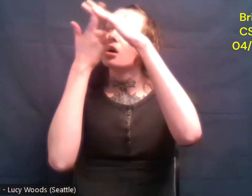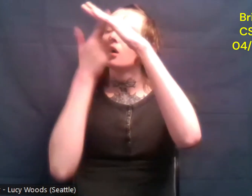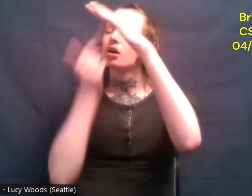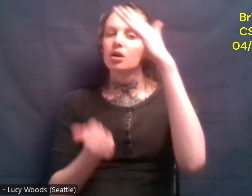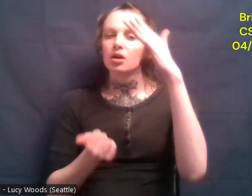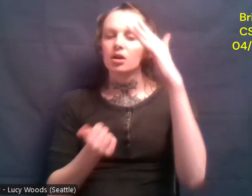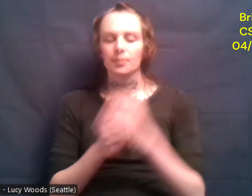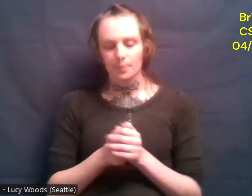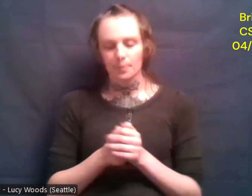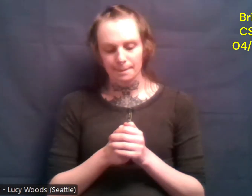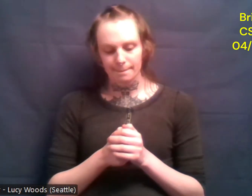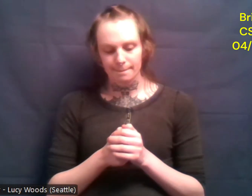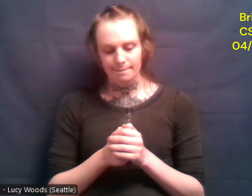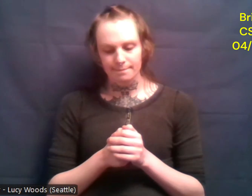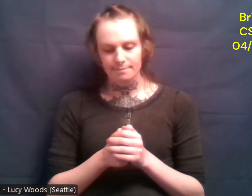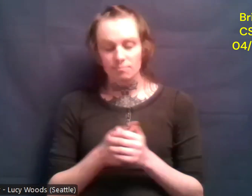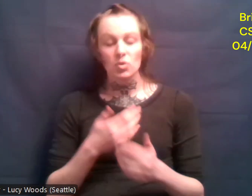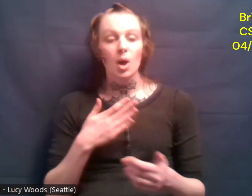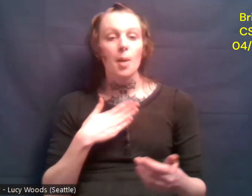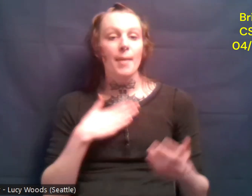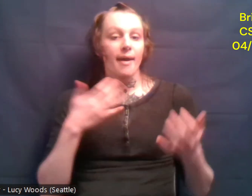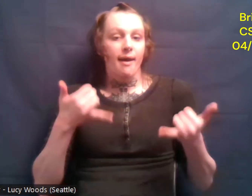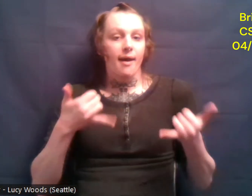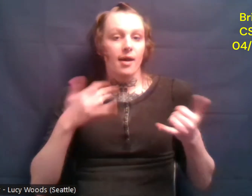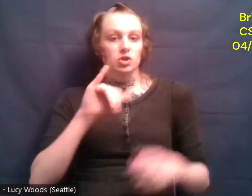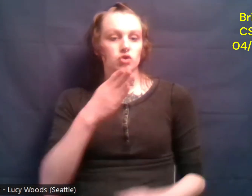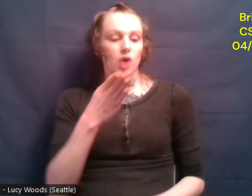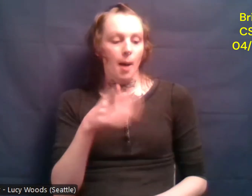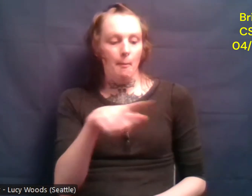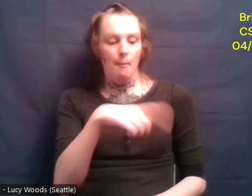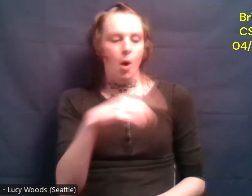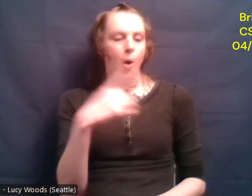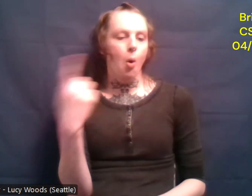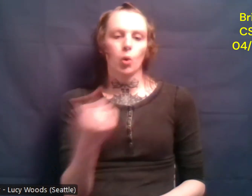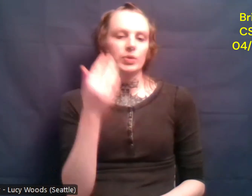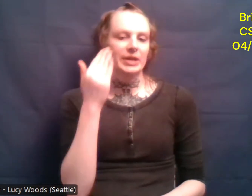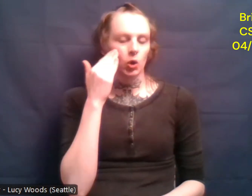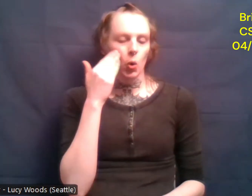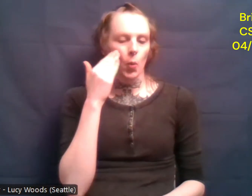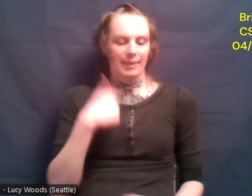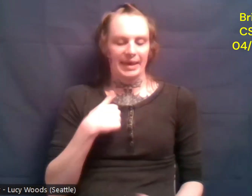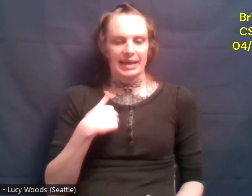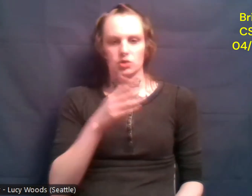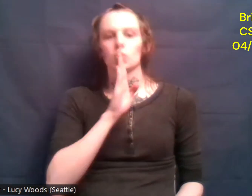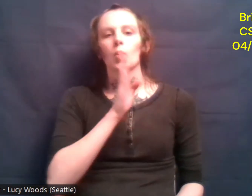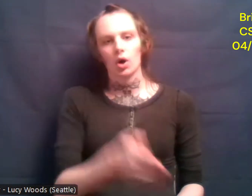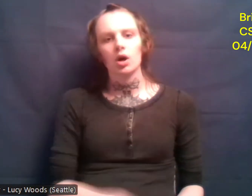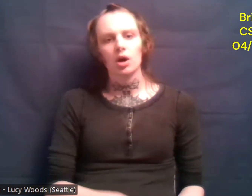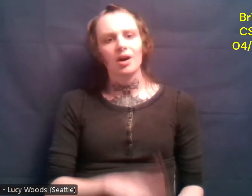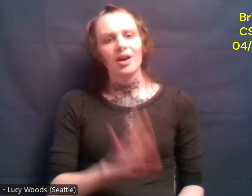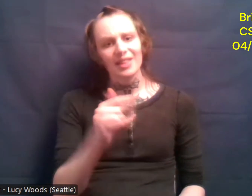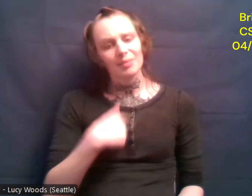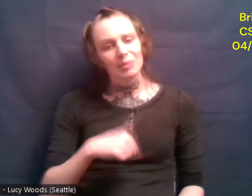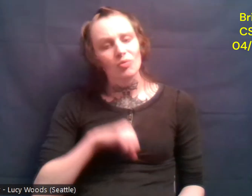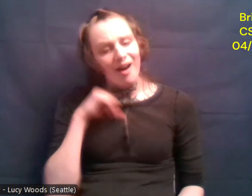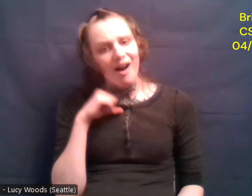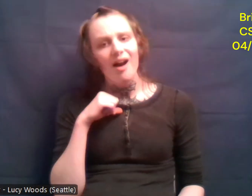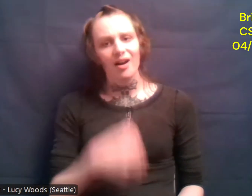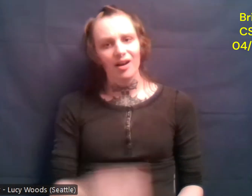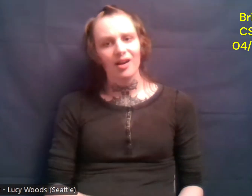They've only ever seen me sober, and they only know that version of me, and I'm really, really proud of that. Um,